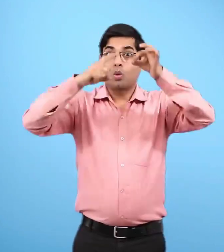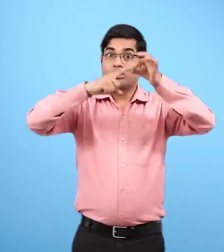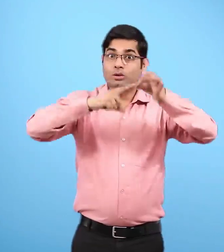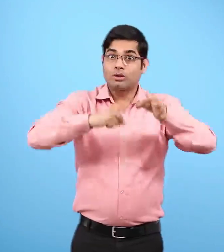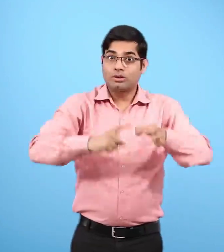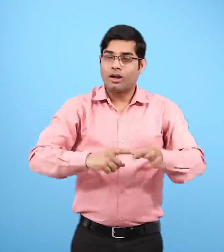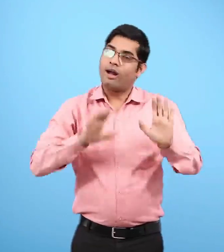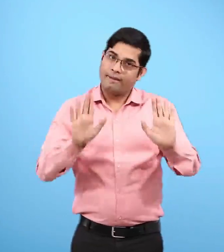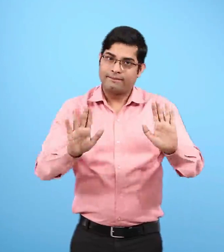a question.